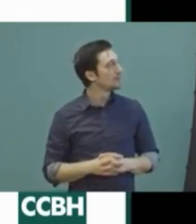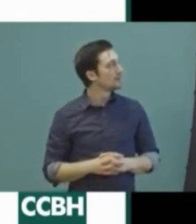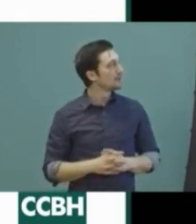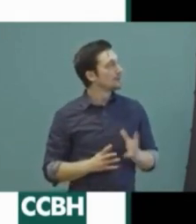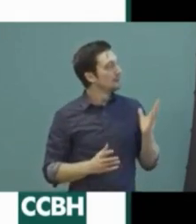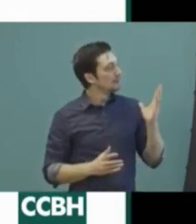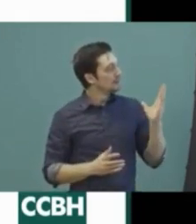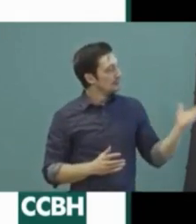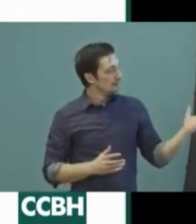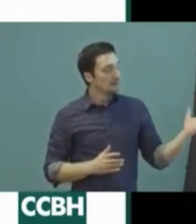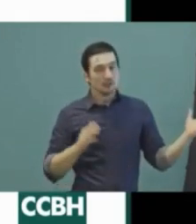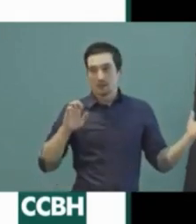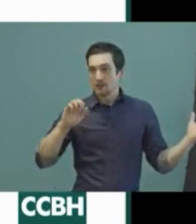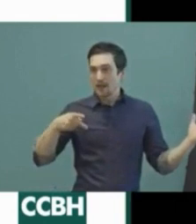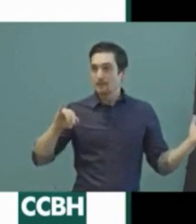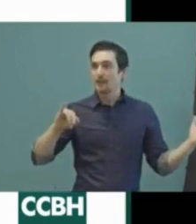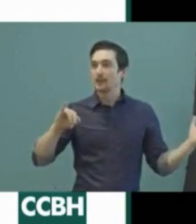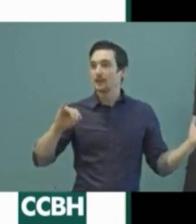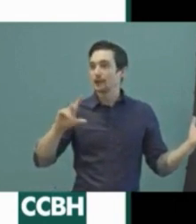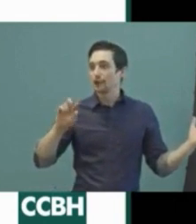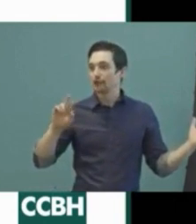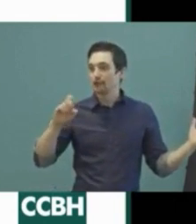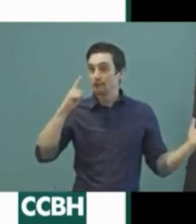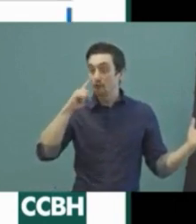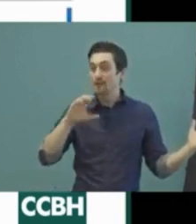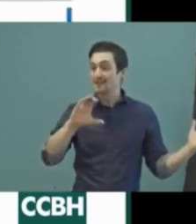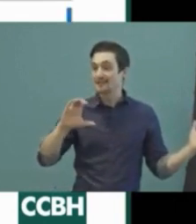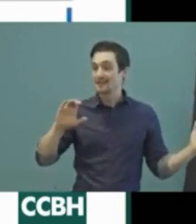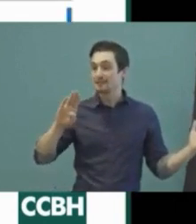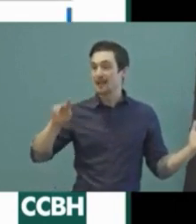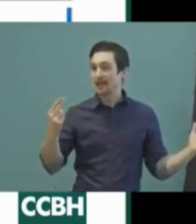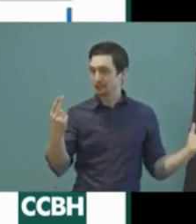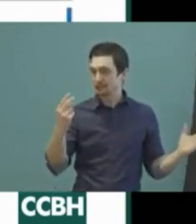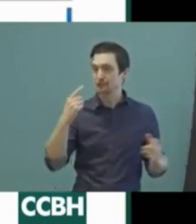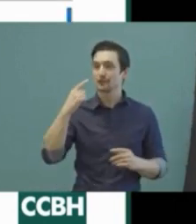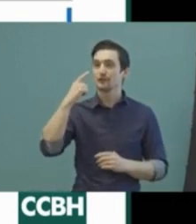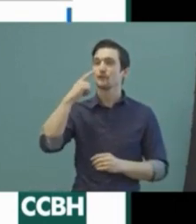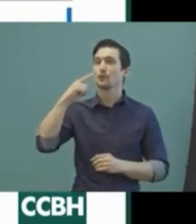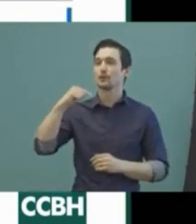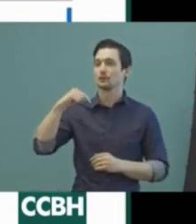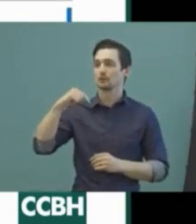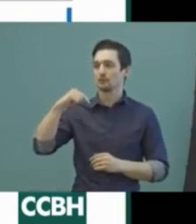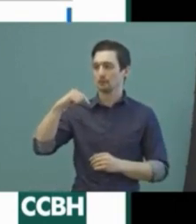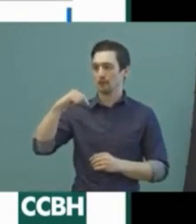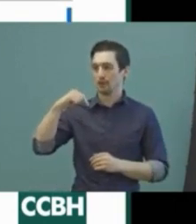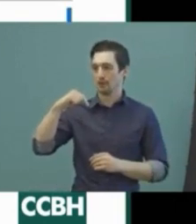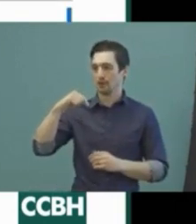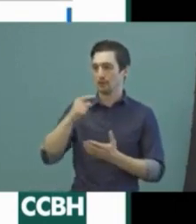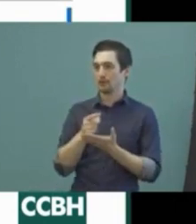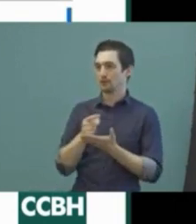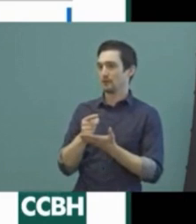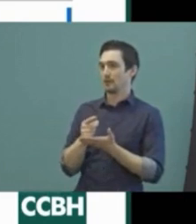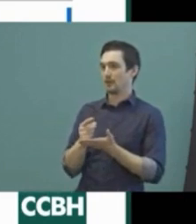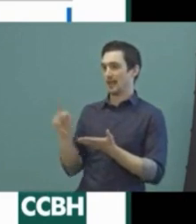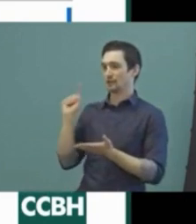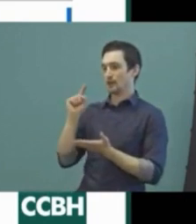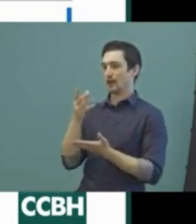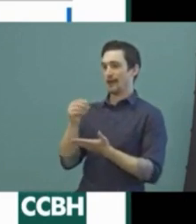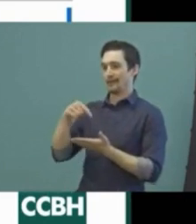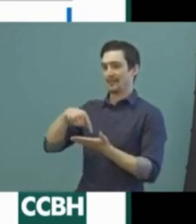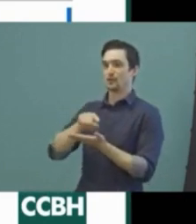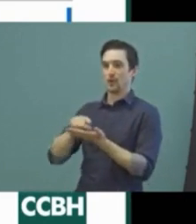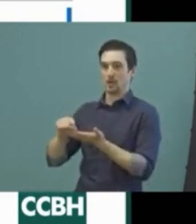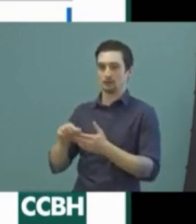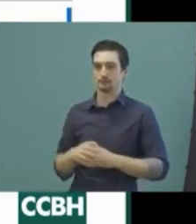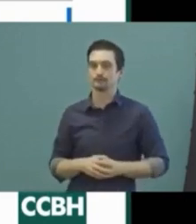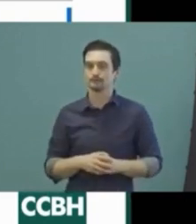So here's our epi curve for CCBH for the week, for this week and prior. Again,